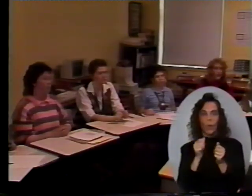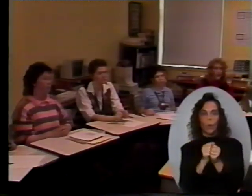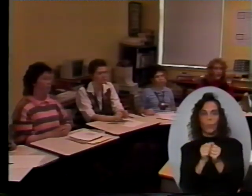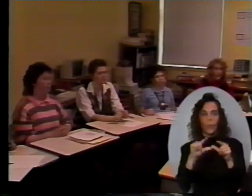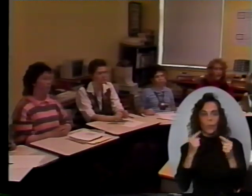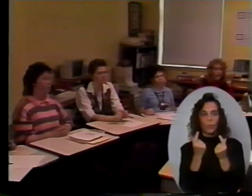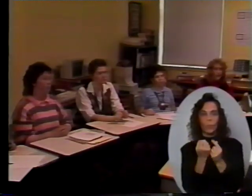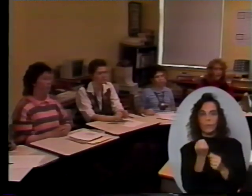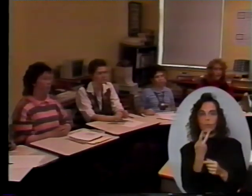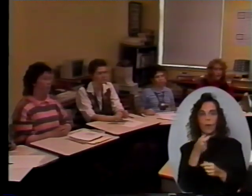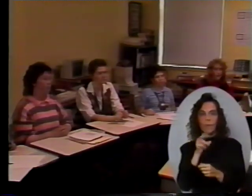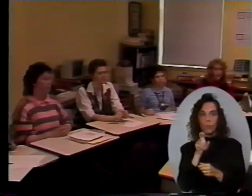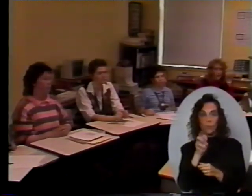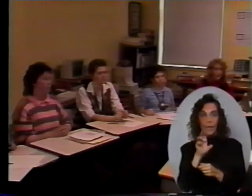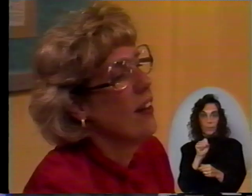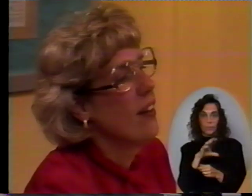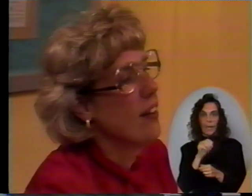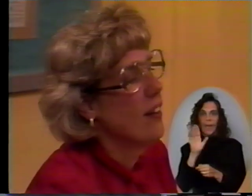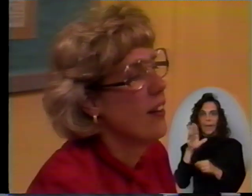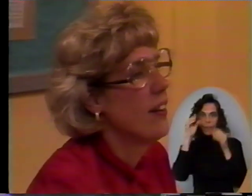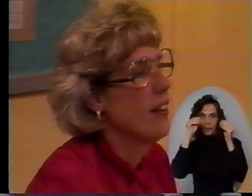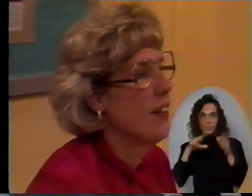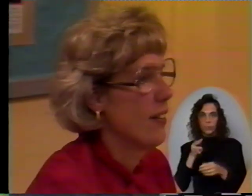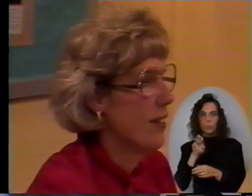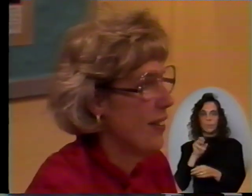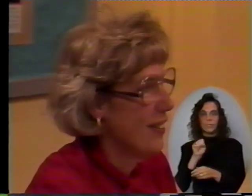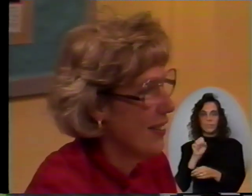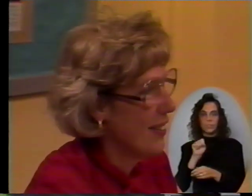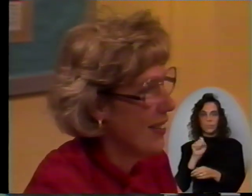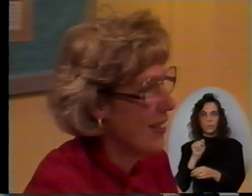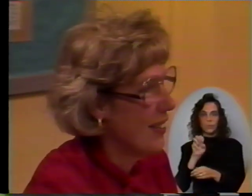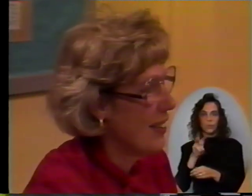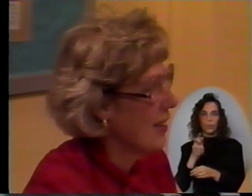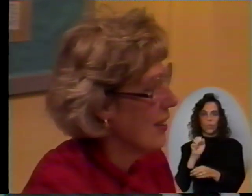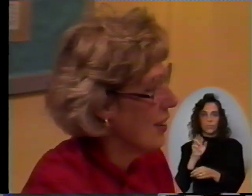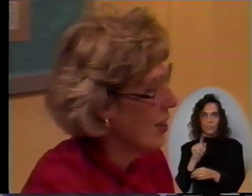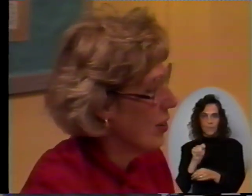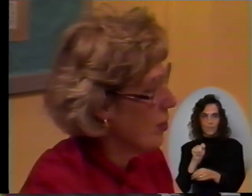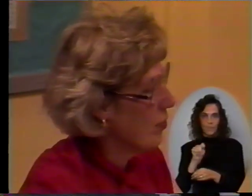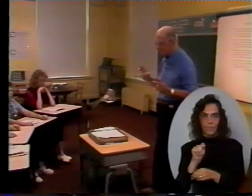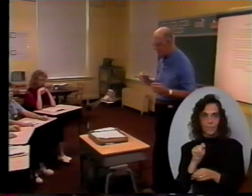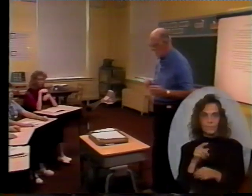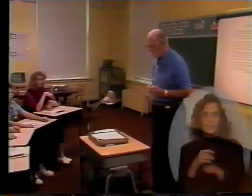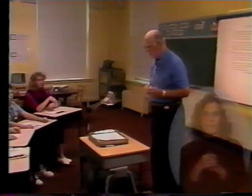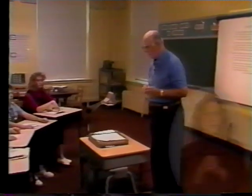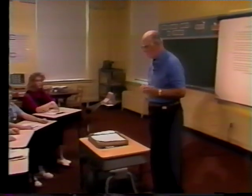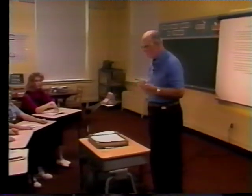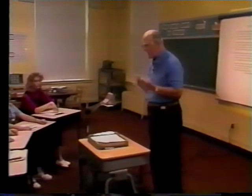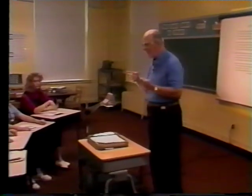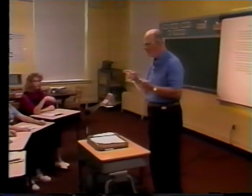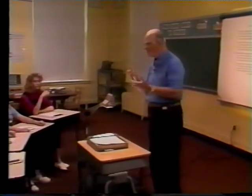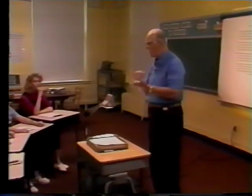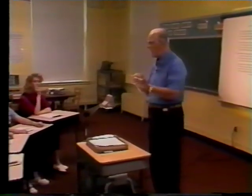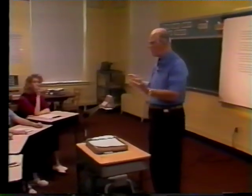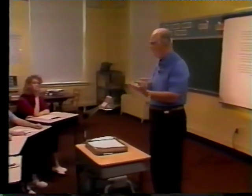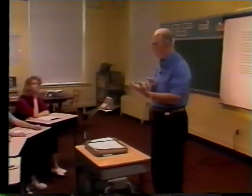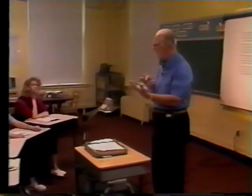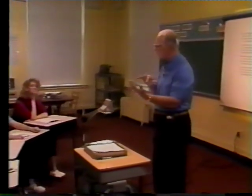graders and their teacher, Mrs. Stewart. Invictus. We gave you that poem to